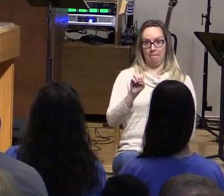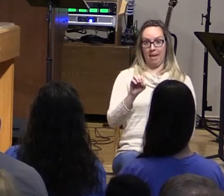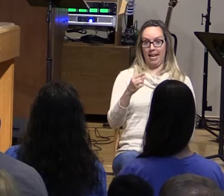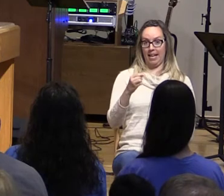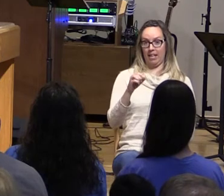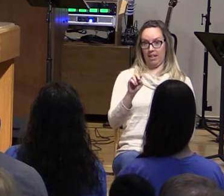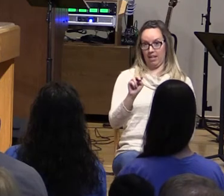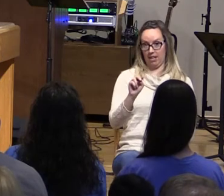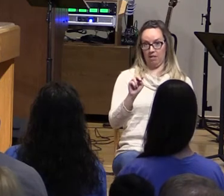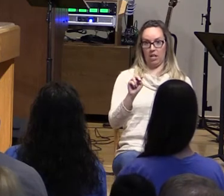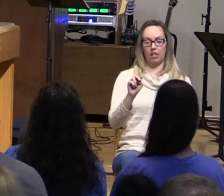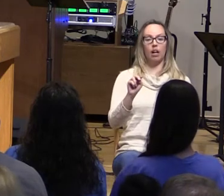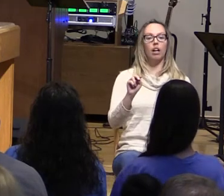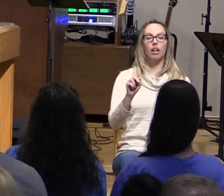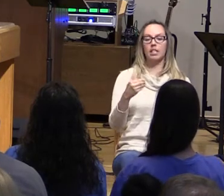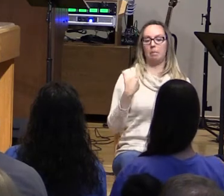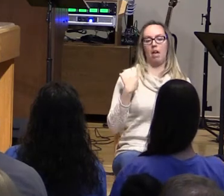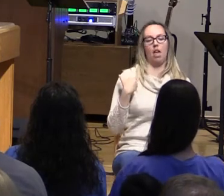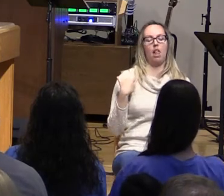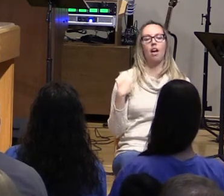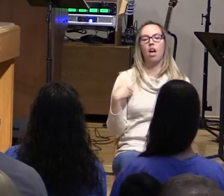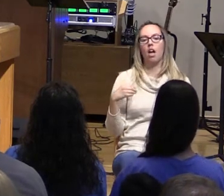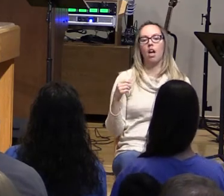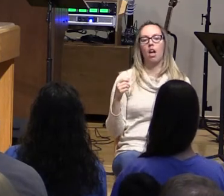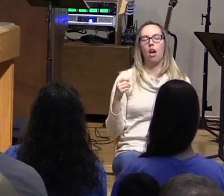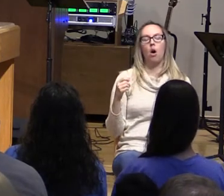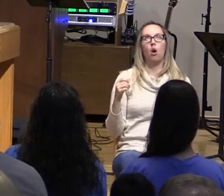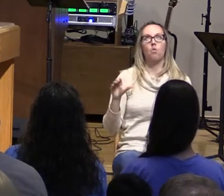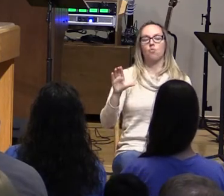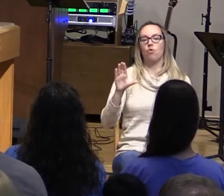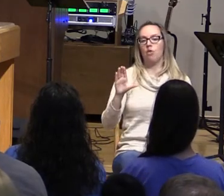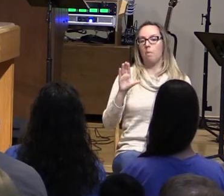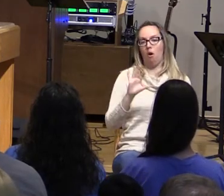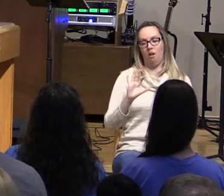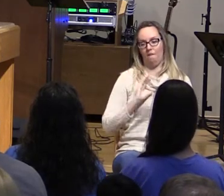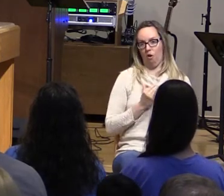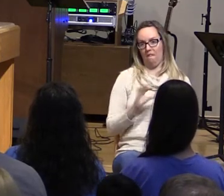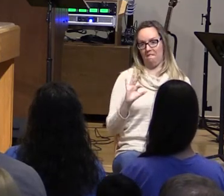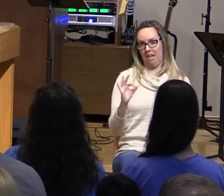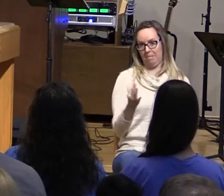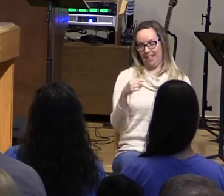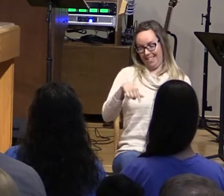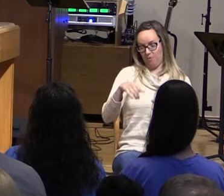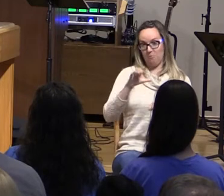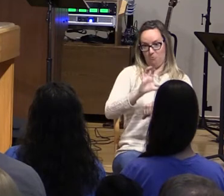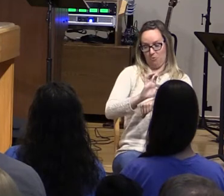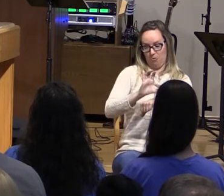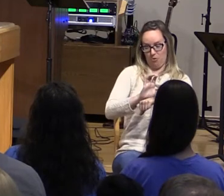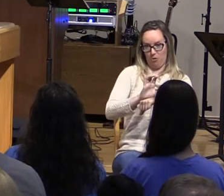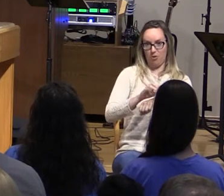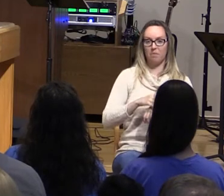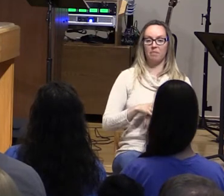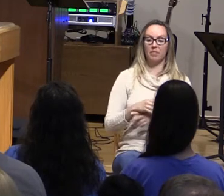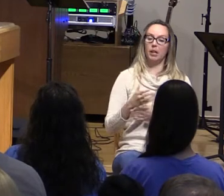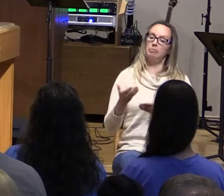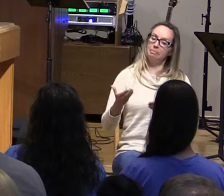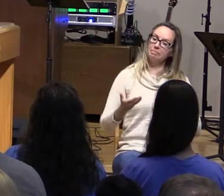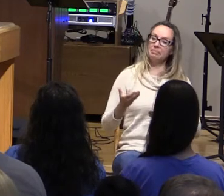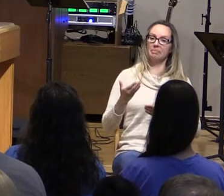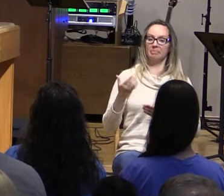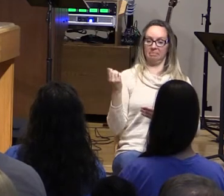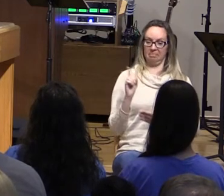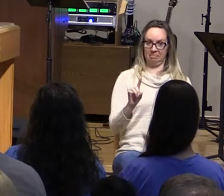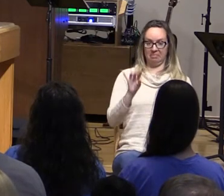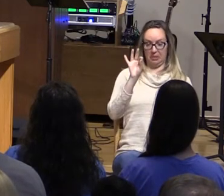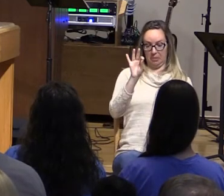a phenomenal part of our family here at St. John, and she is going to be bringing the good news. So will you